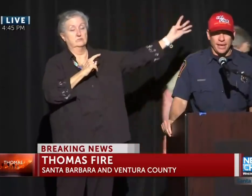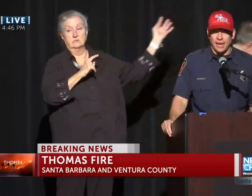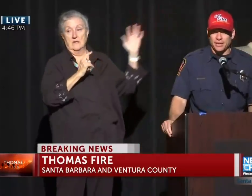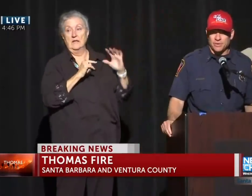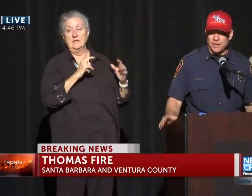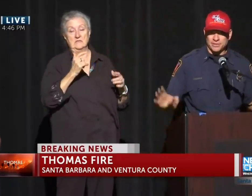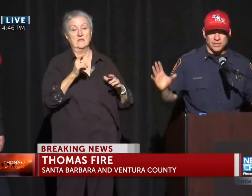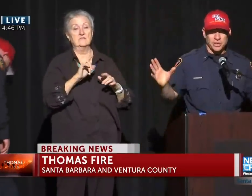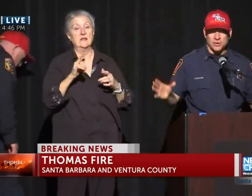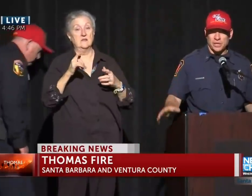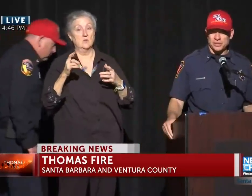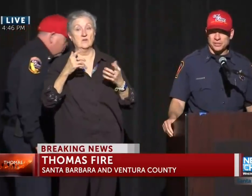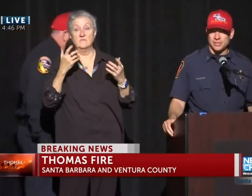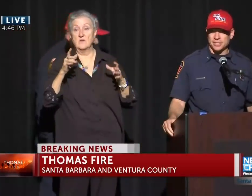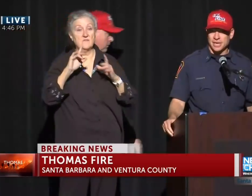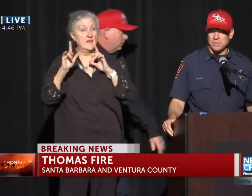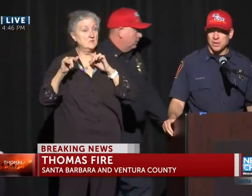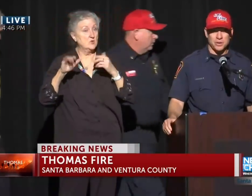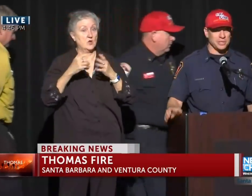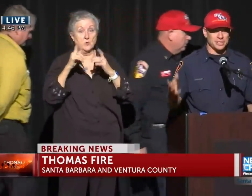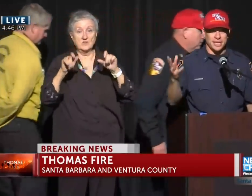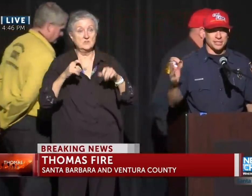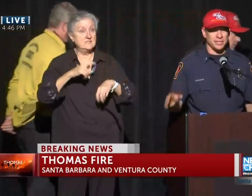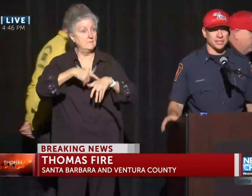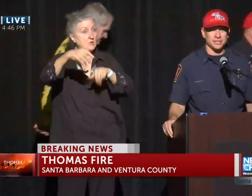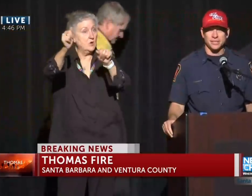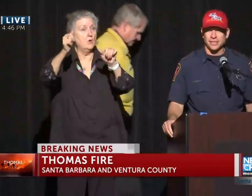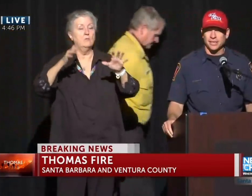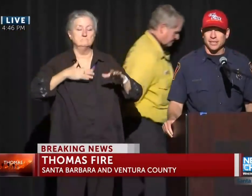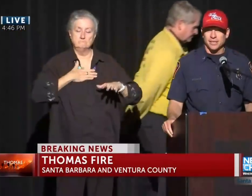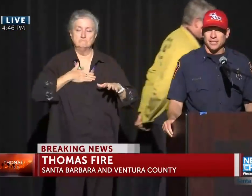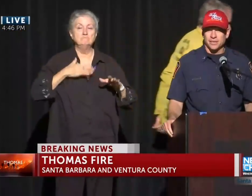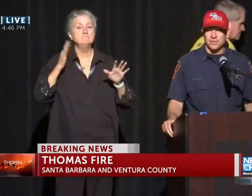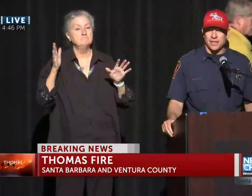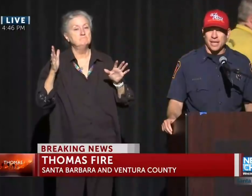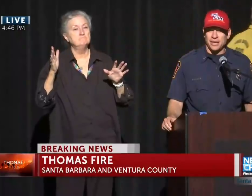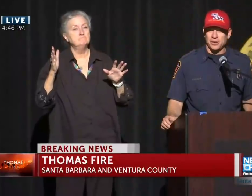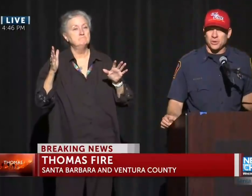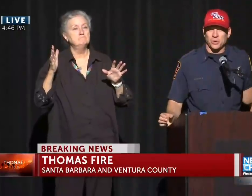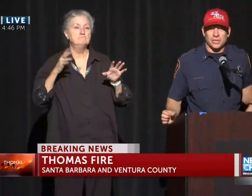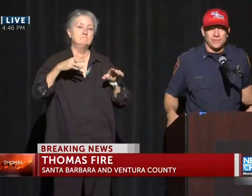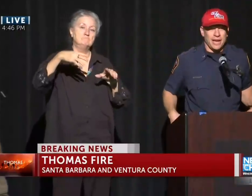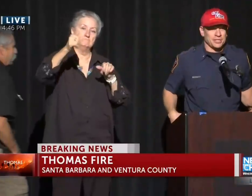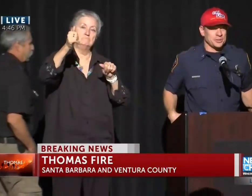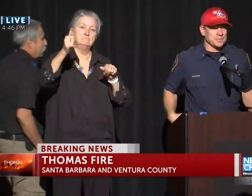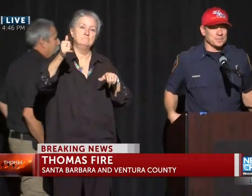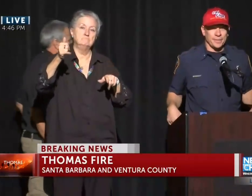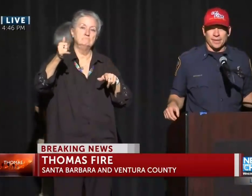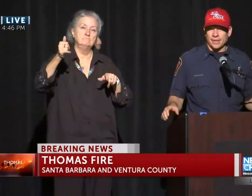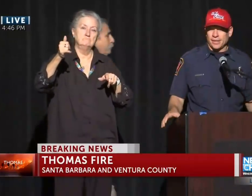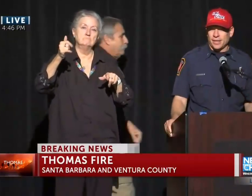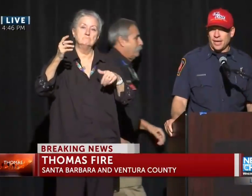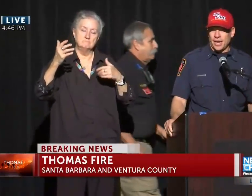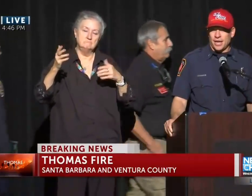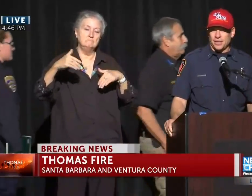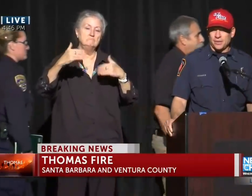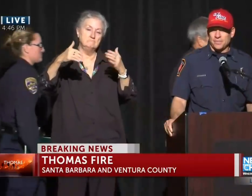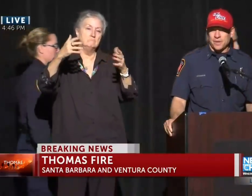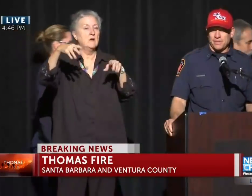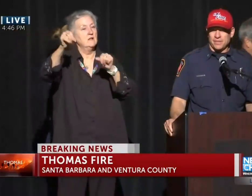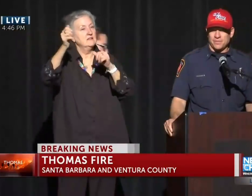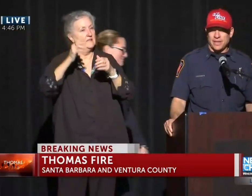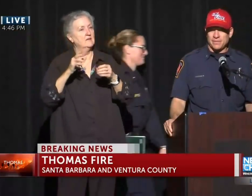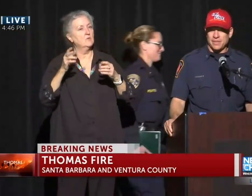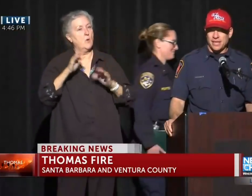podium. And if we've answered all your questions and it's time to go, we just ask that you file out of here in an orderly fashion.